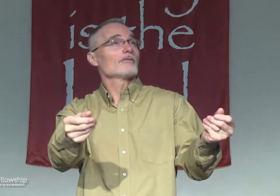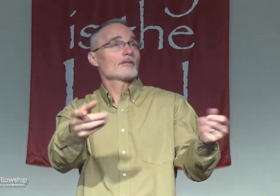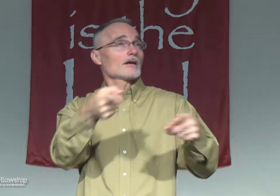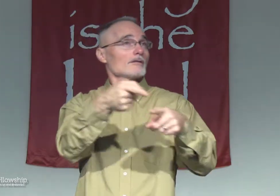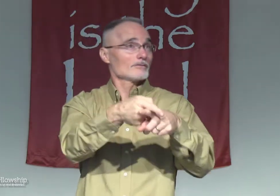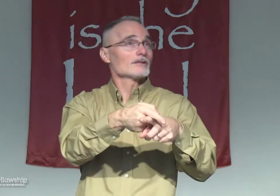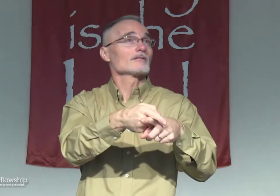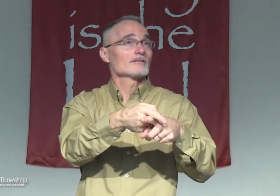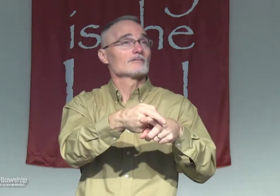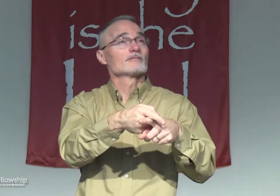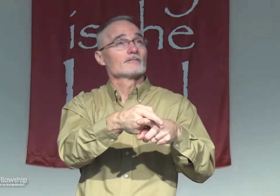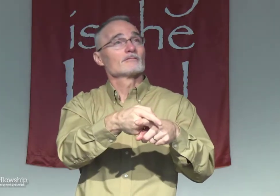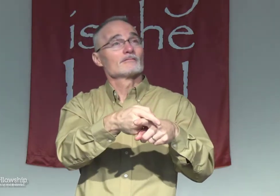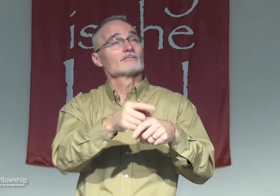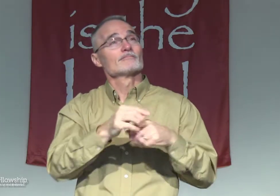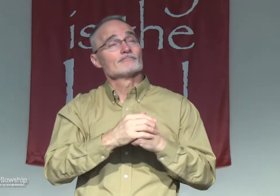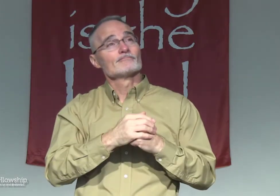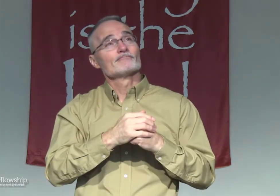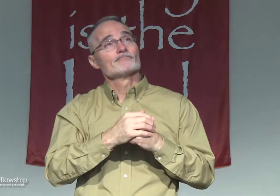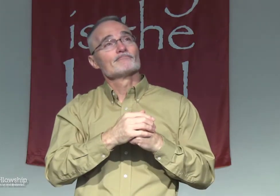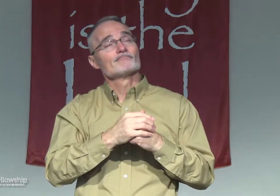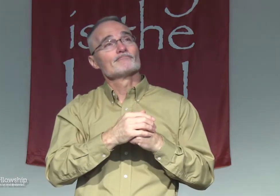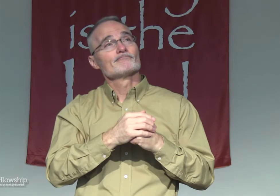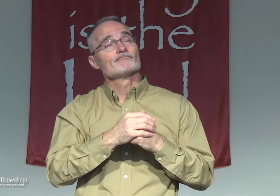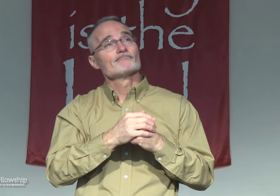and allow them to resolve their conflicts.